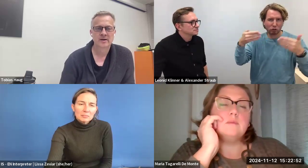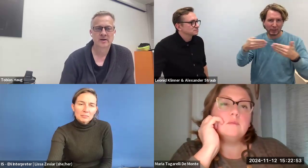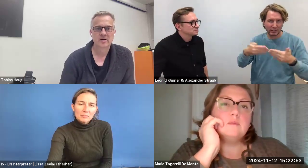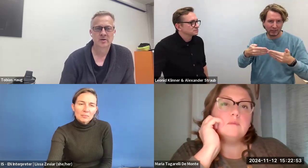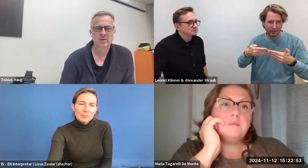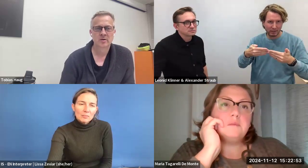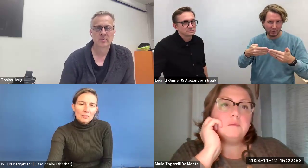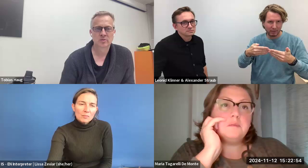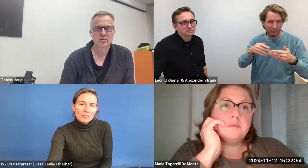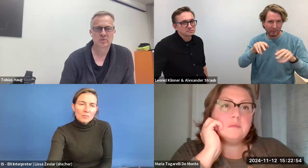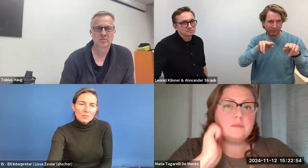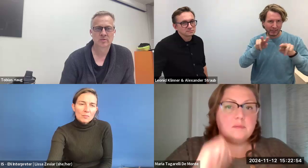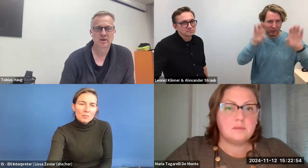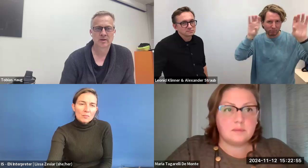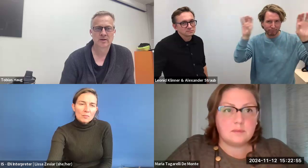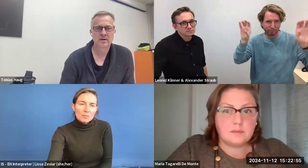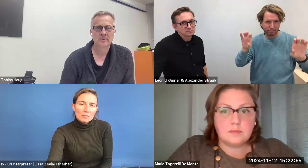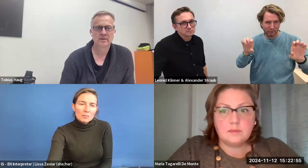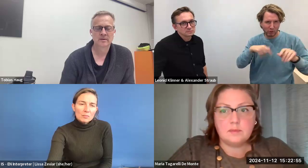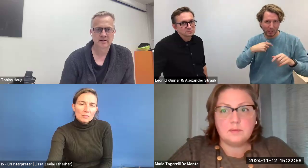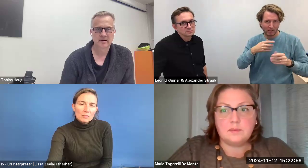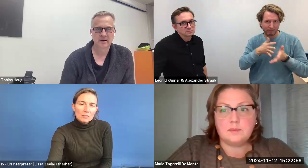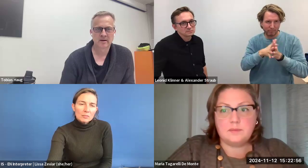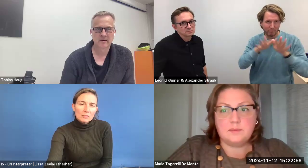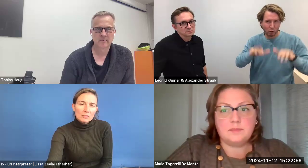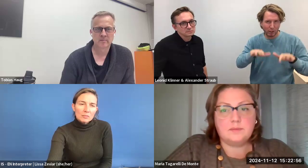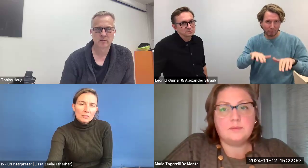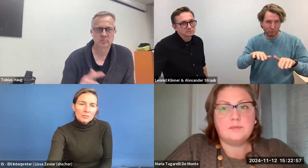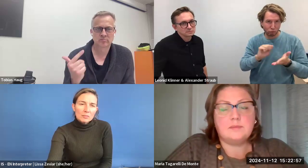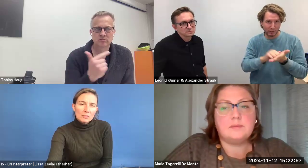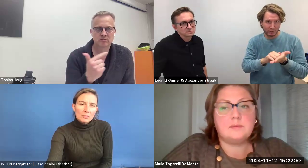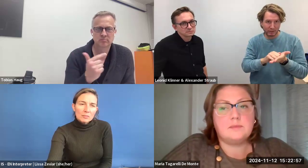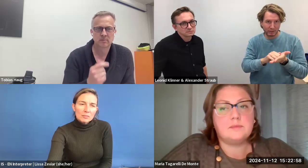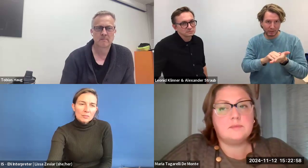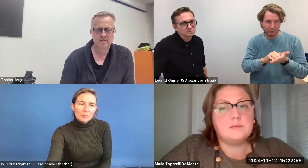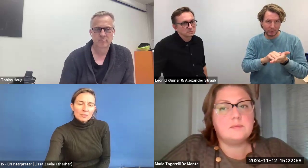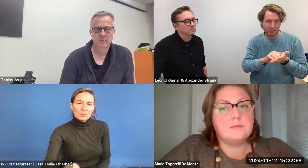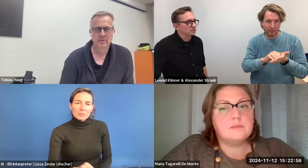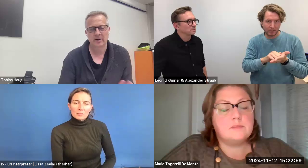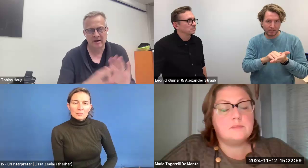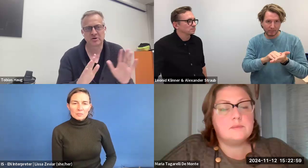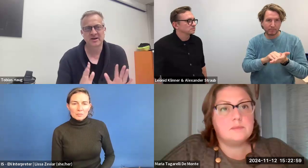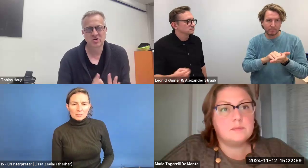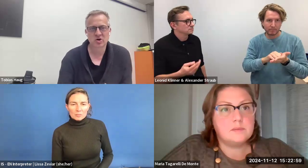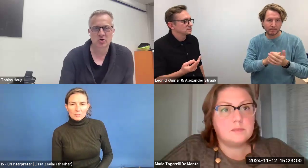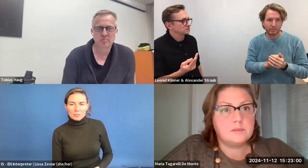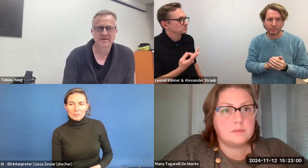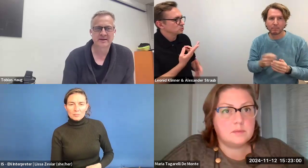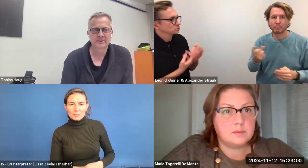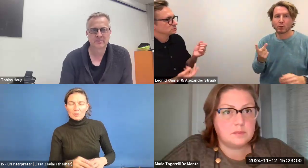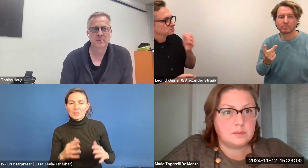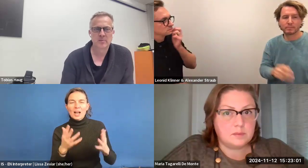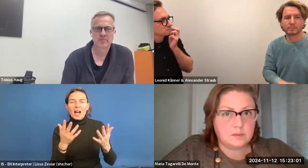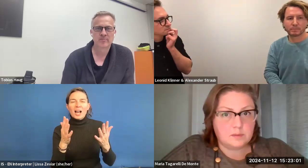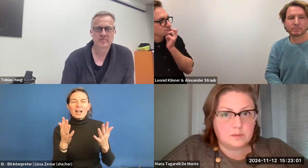And Tobias, do you mean for the matching tasks? You mean to set up the Like everything you